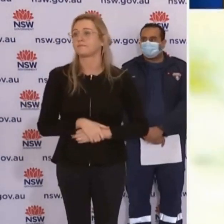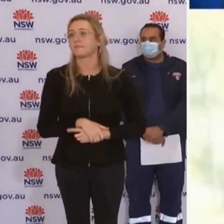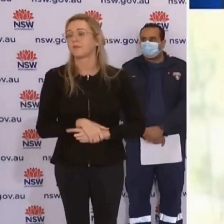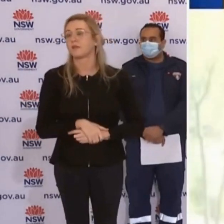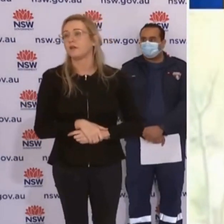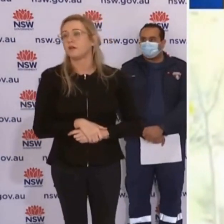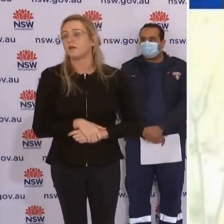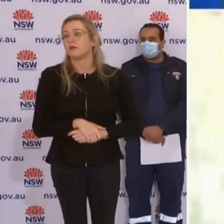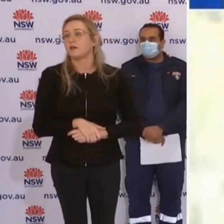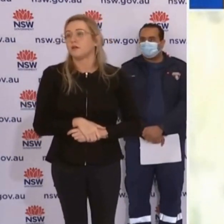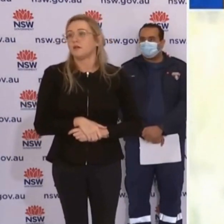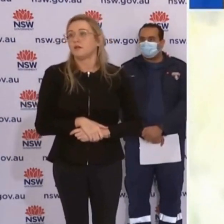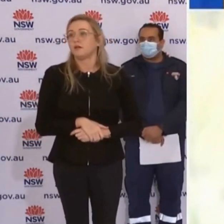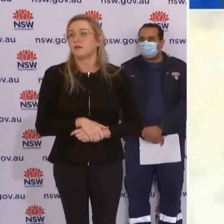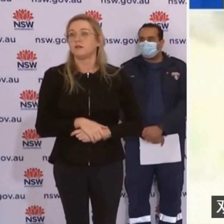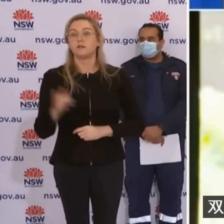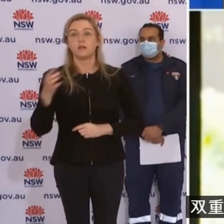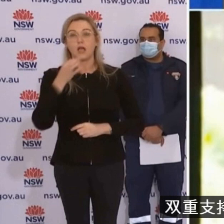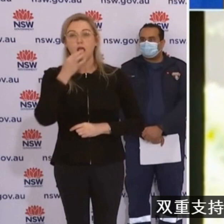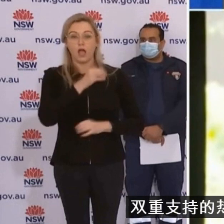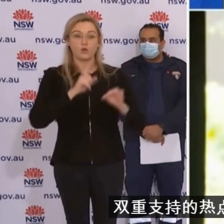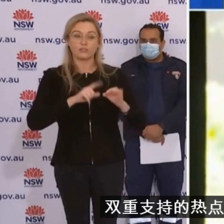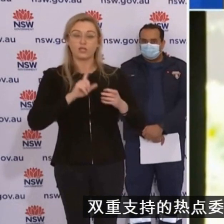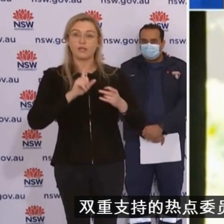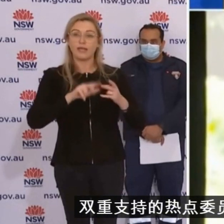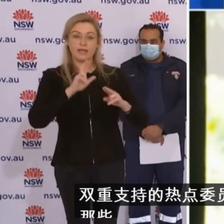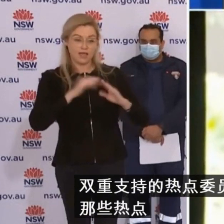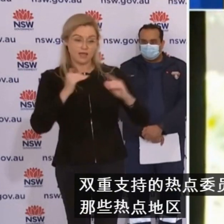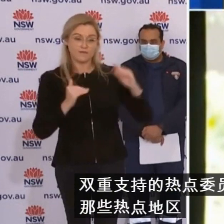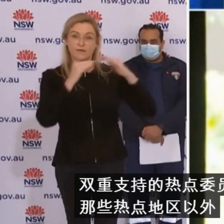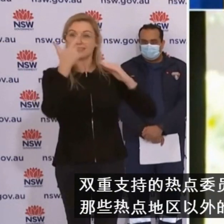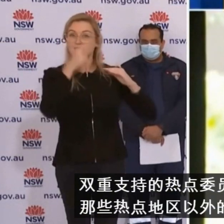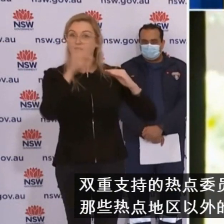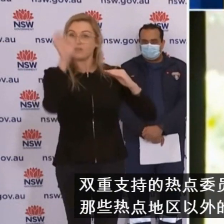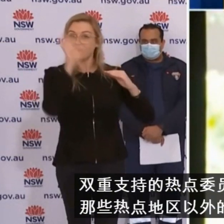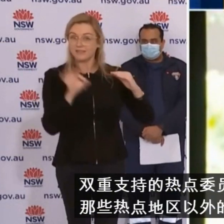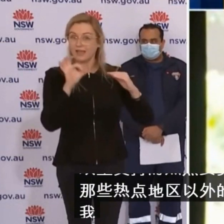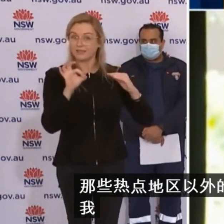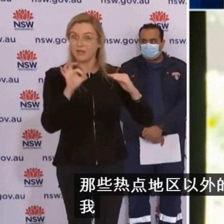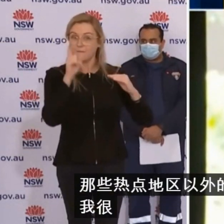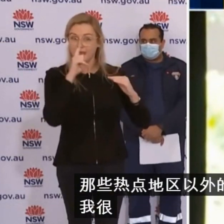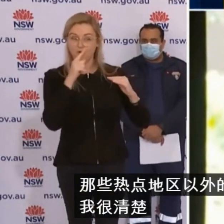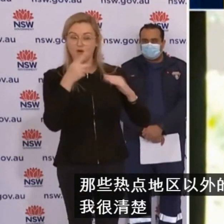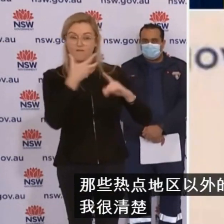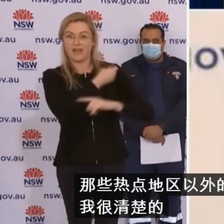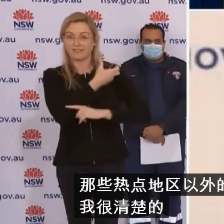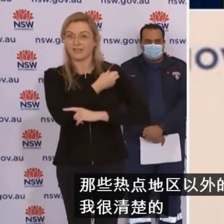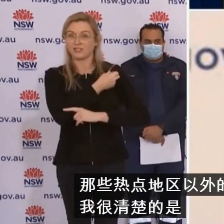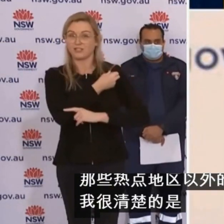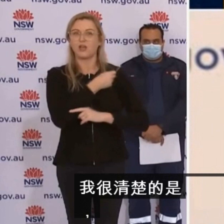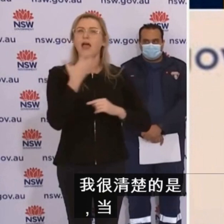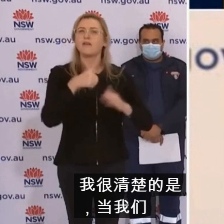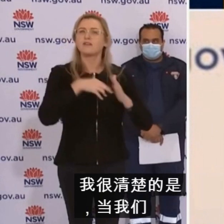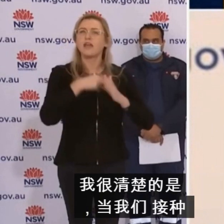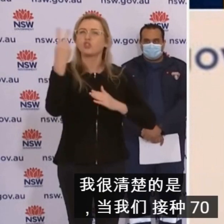Will residents in the hotspot councils who are double vaxxed get the same freedoms as people outside of those hotspots? Well, what I'm clear about is